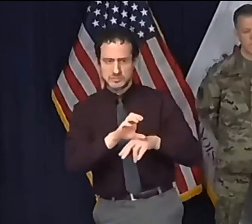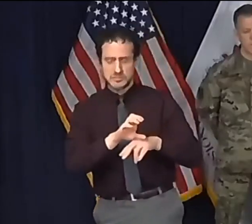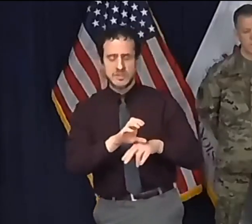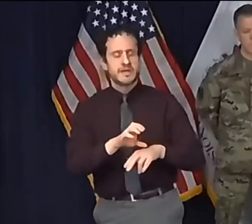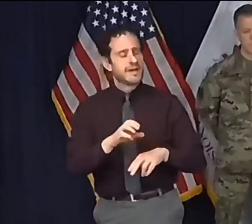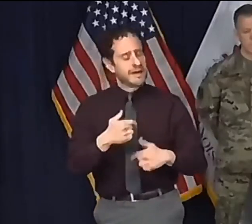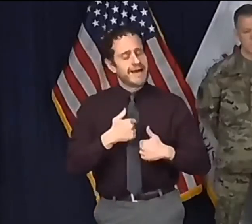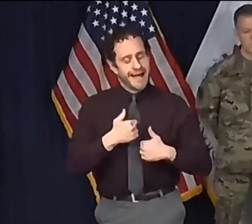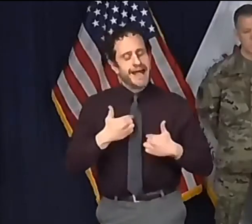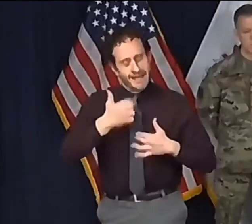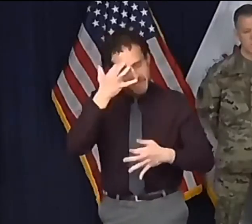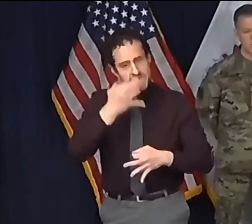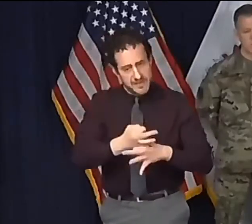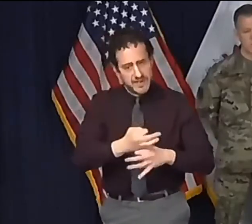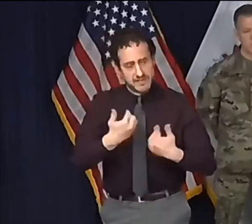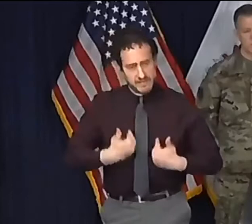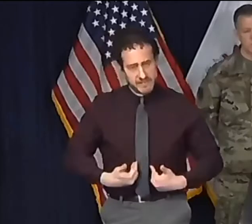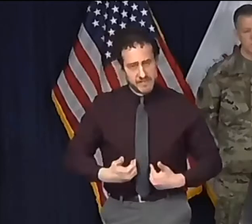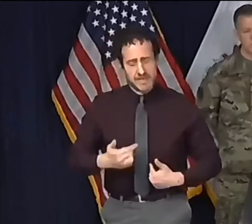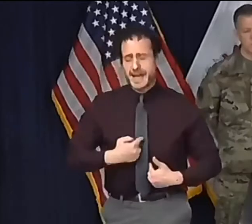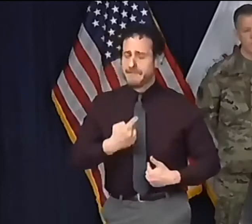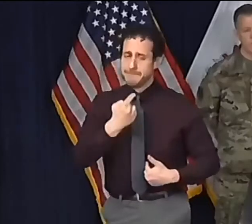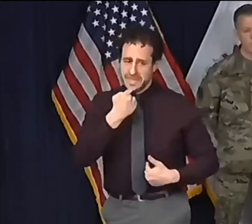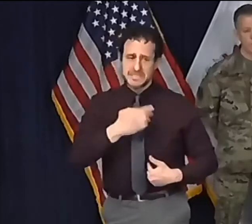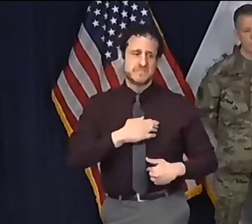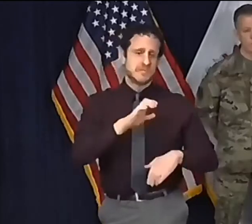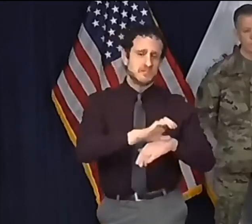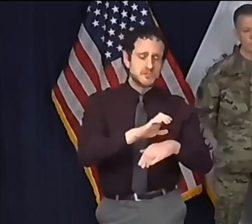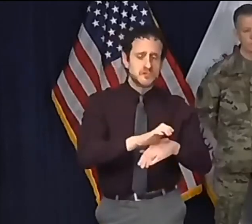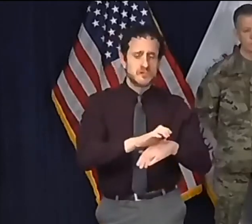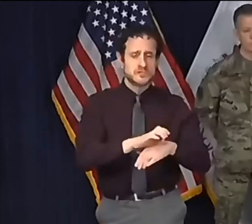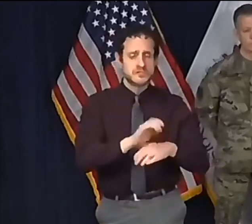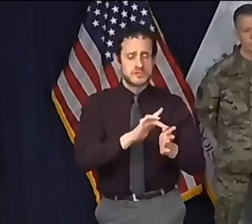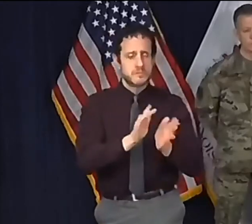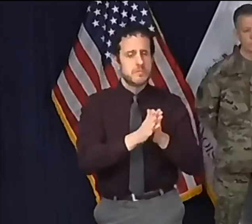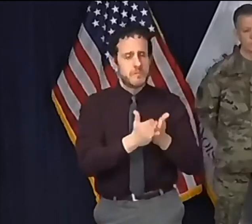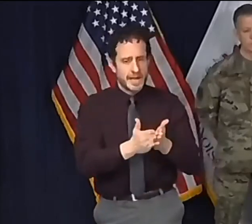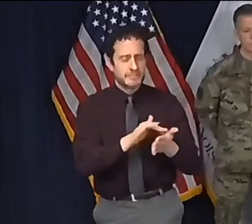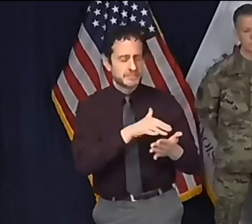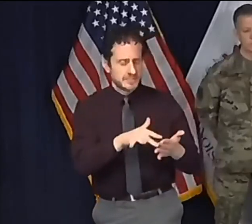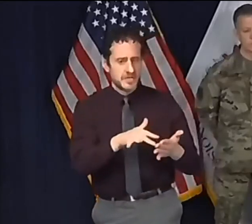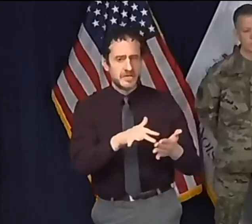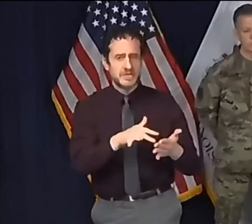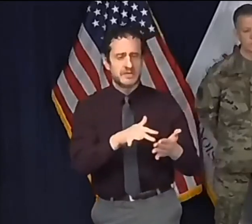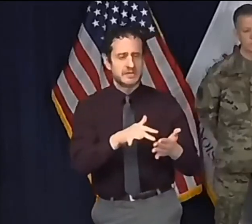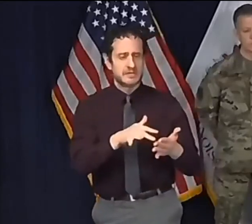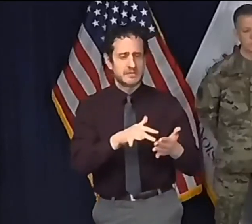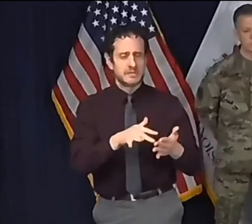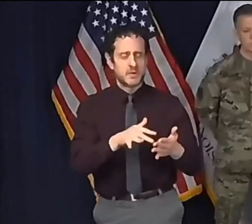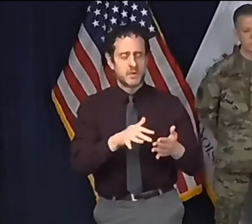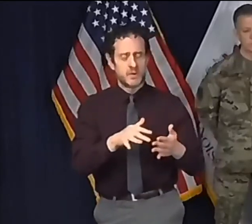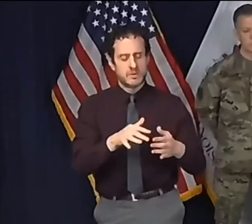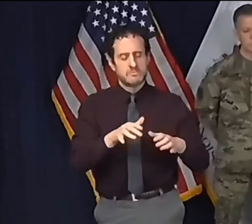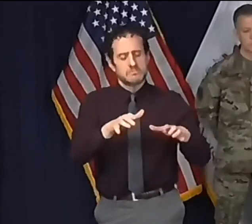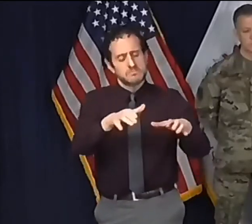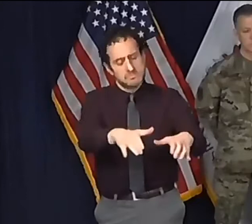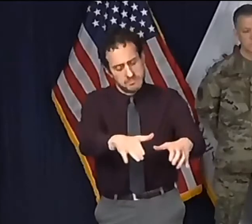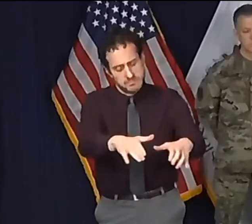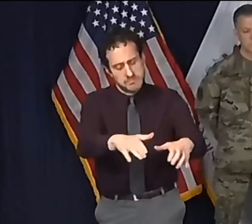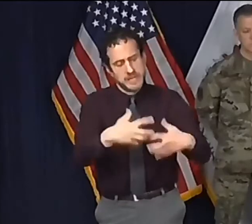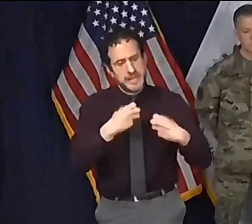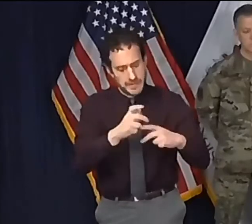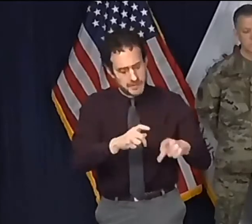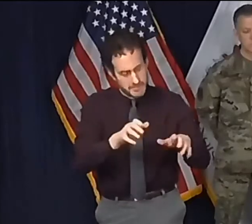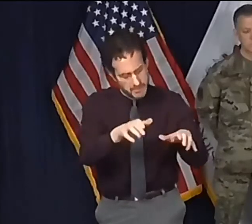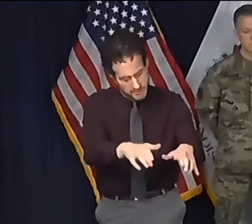miss being at church, Bible study, prayer groups, the laying on of hands. This is not the time. We don't want to hurt the people that